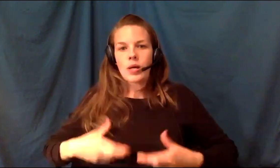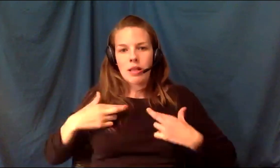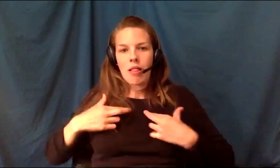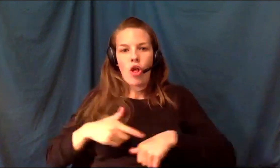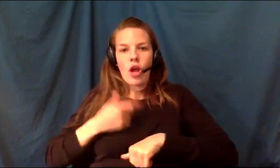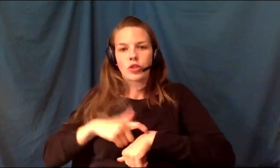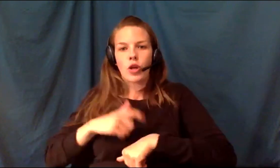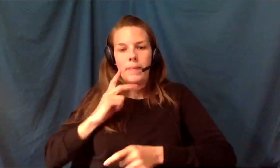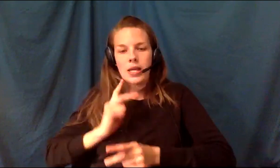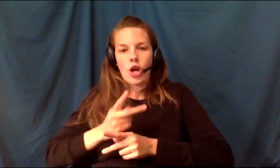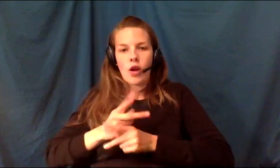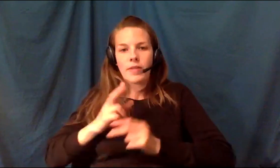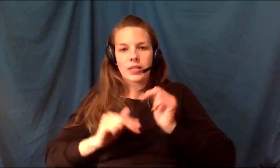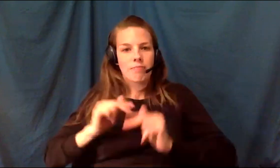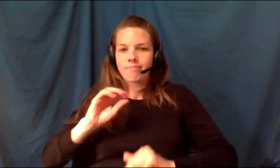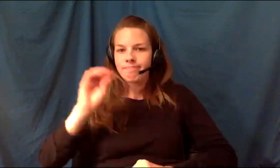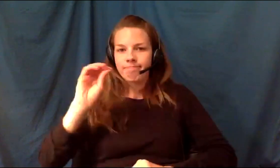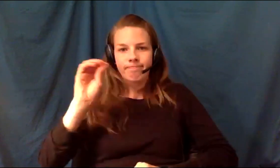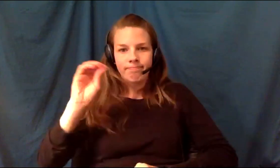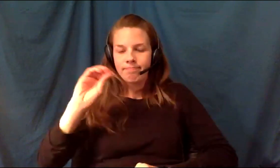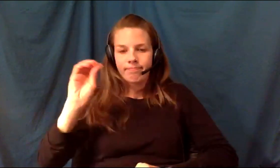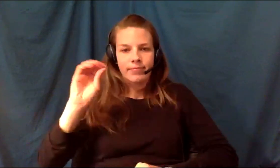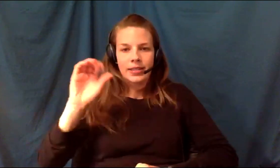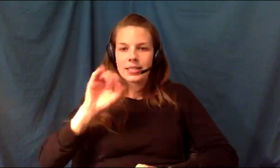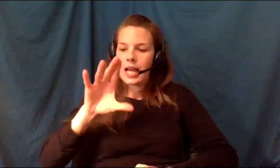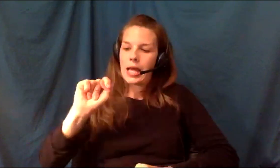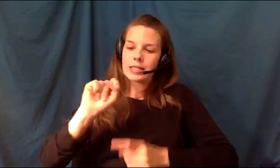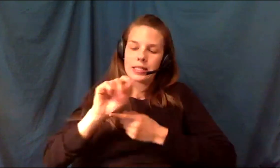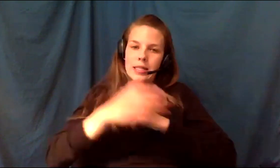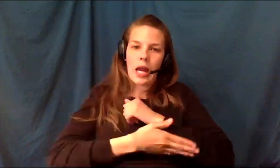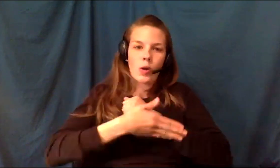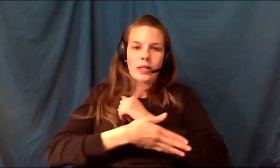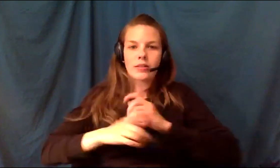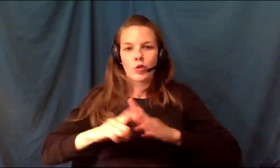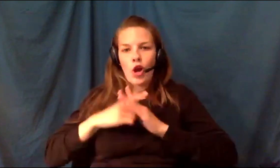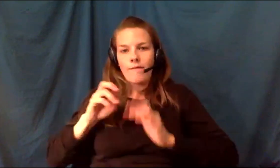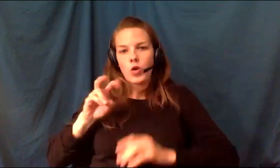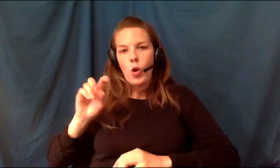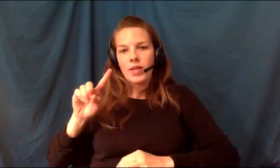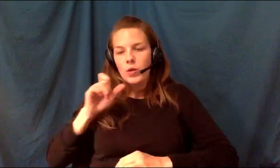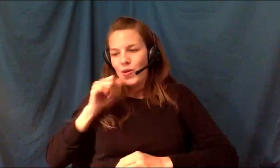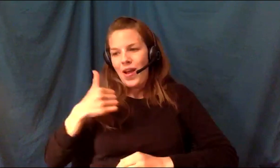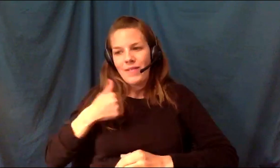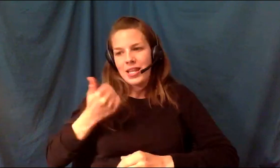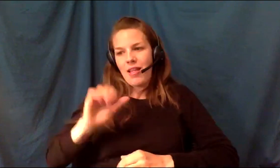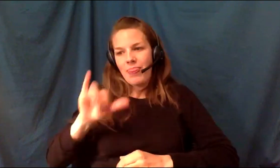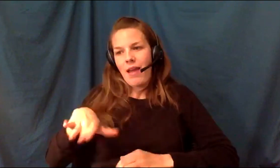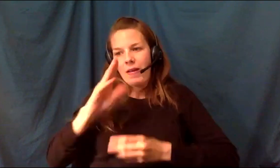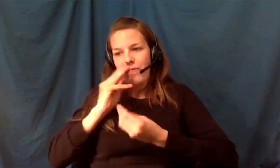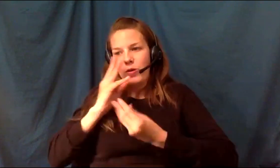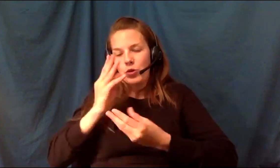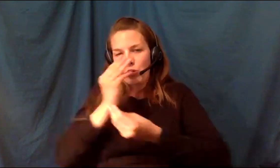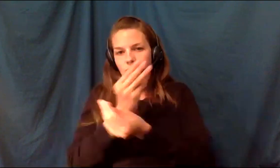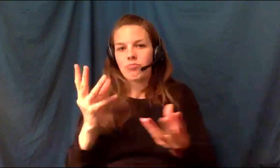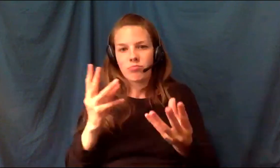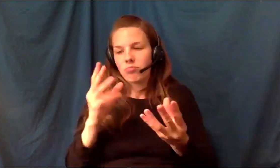facility. And Scott County has not had any in our community since the start of COVID. So we do not have any of that information to provide to you other